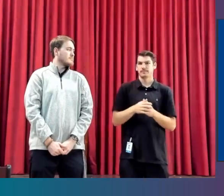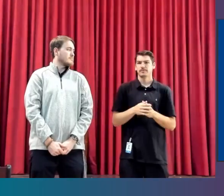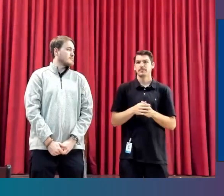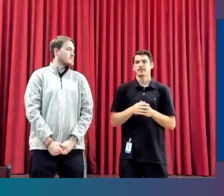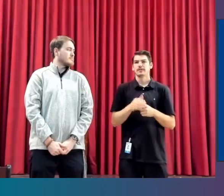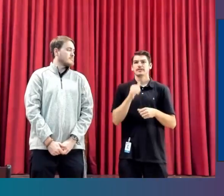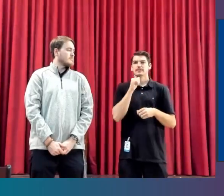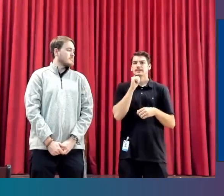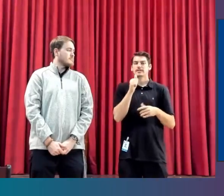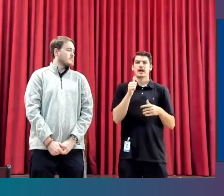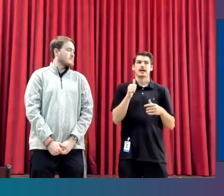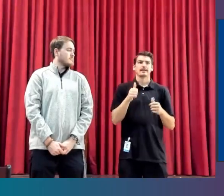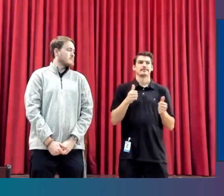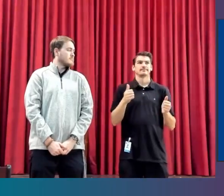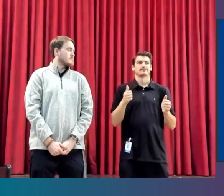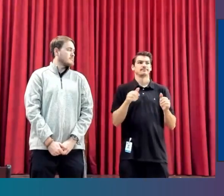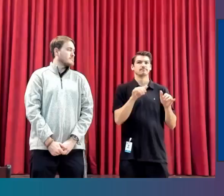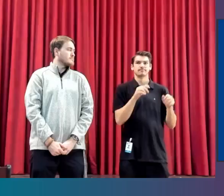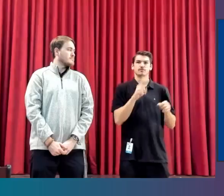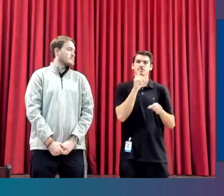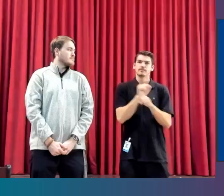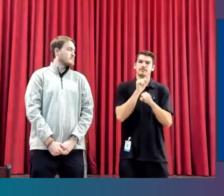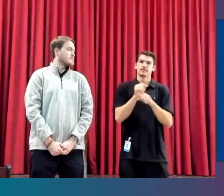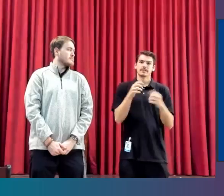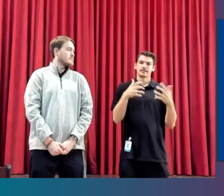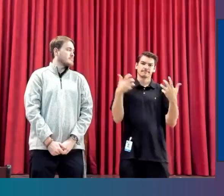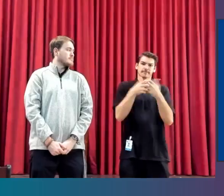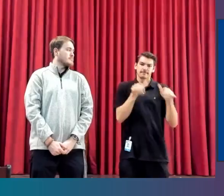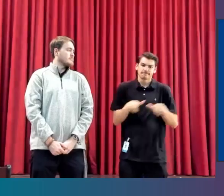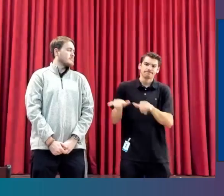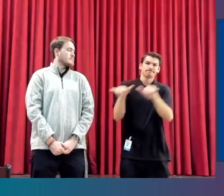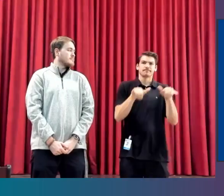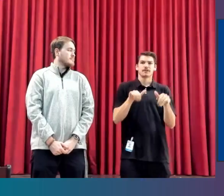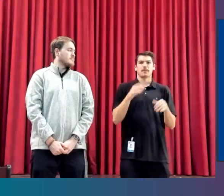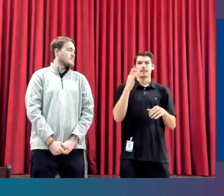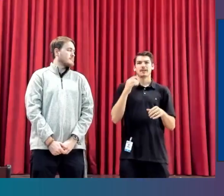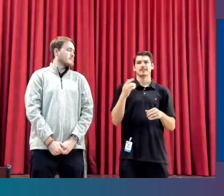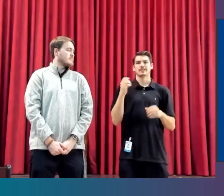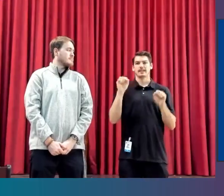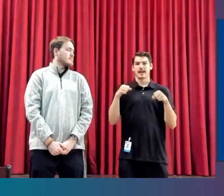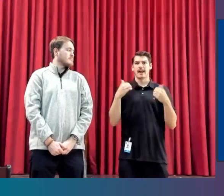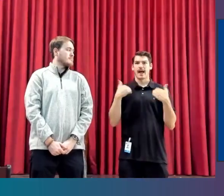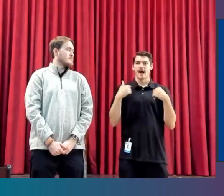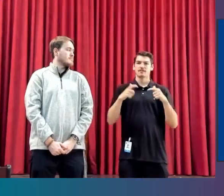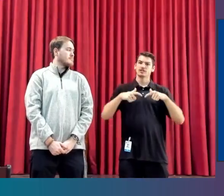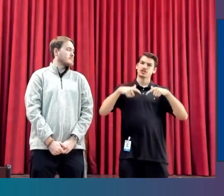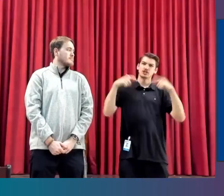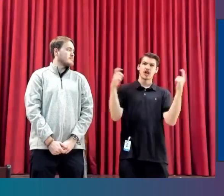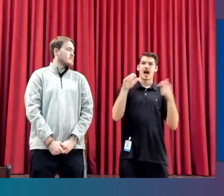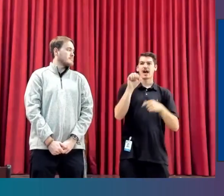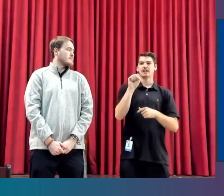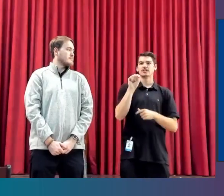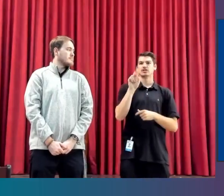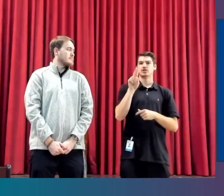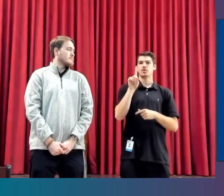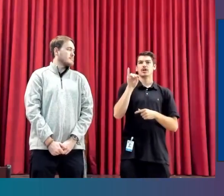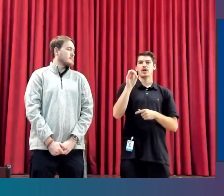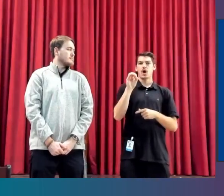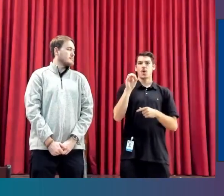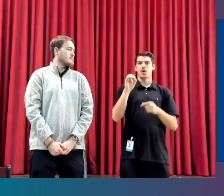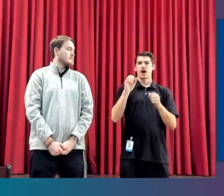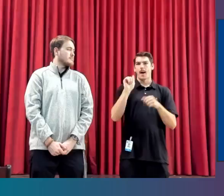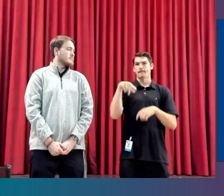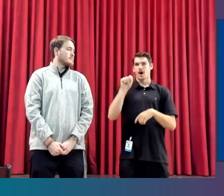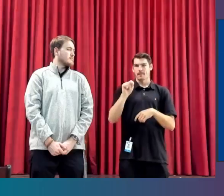every case, right? So someone could have a really big studio apartment in downtown LA that would be fine for a lot of people to